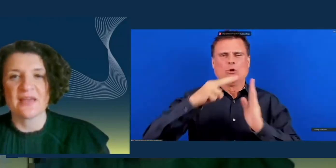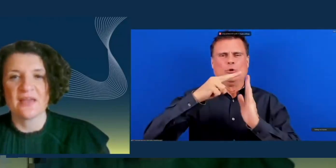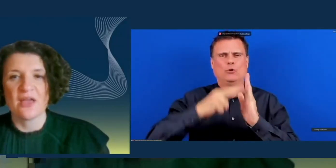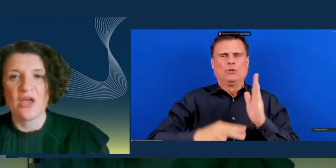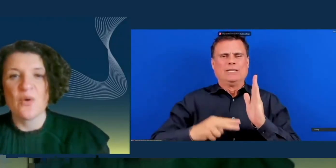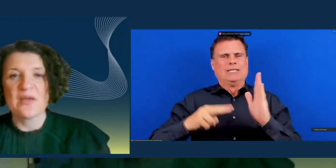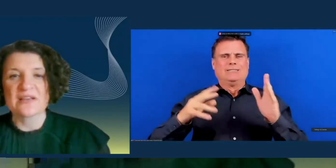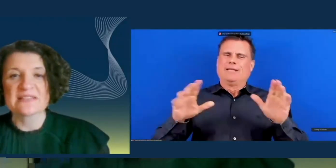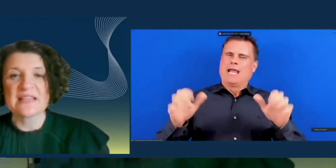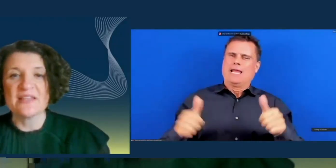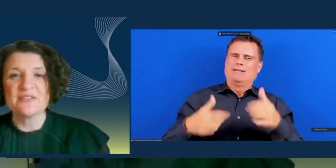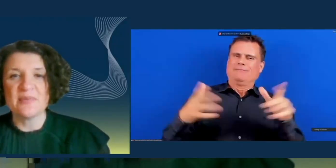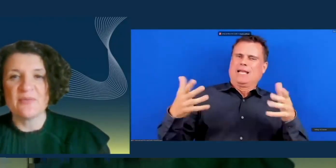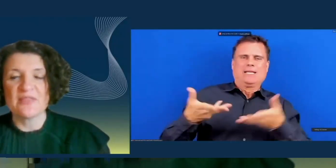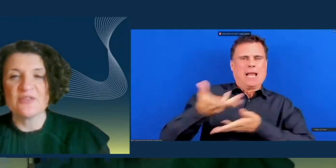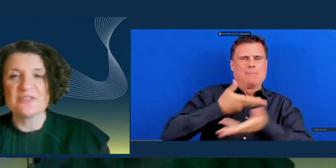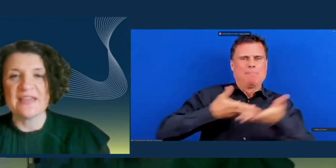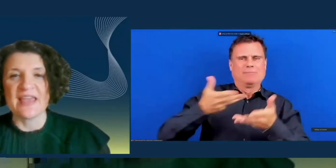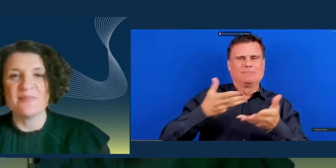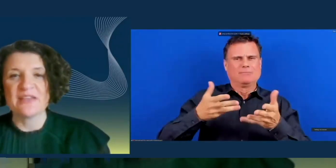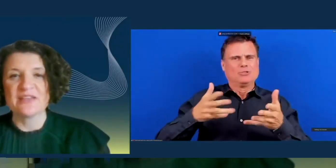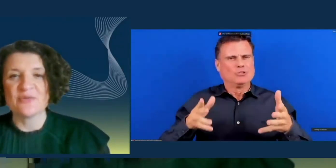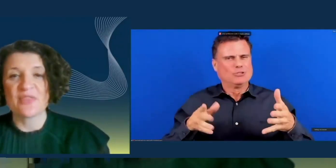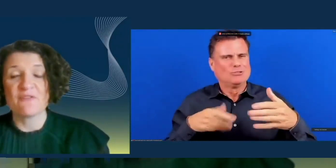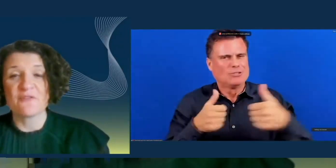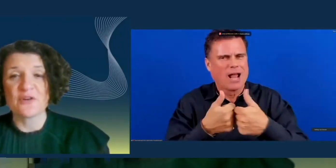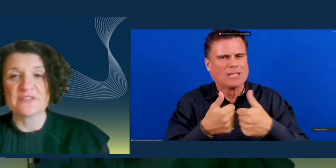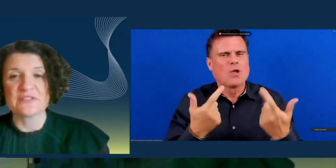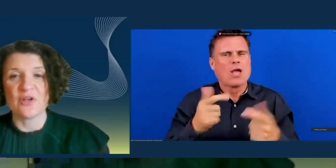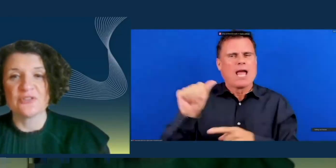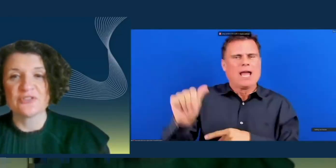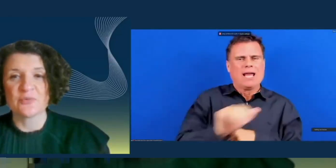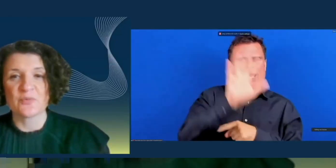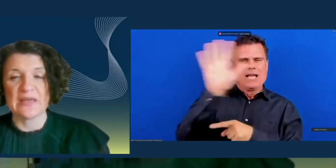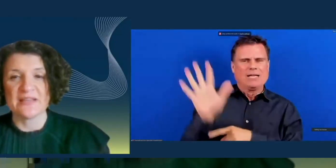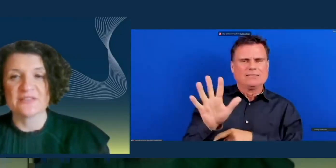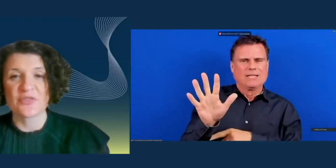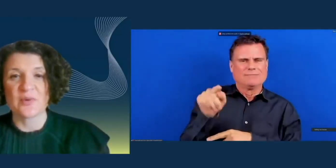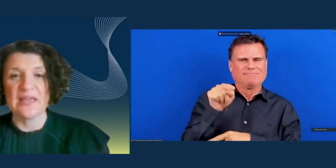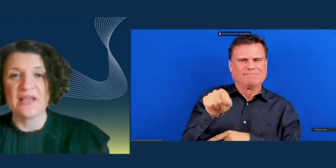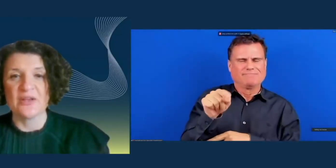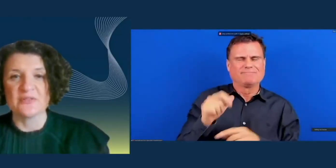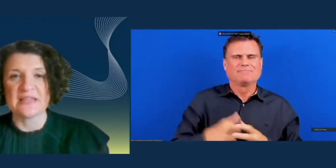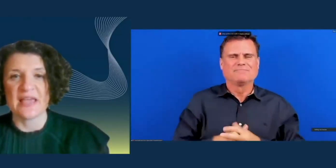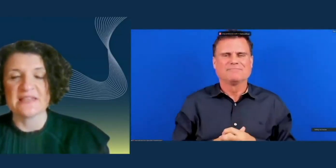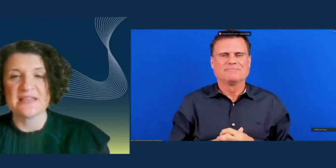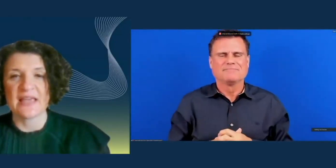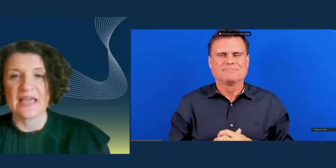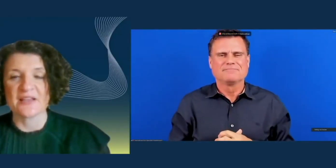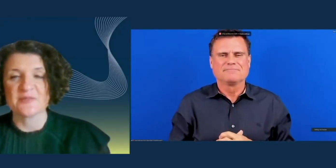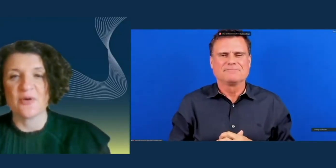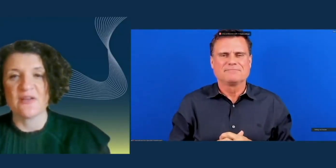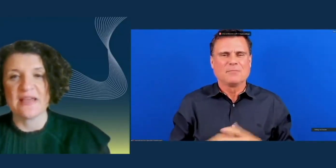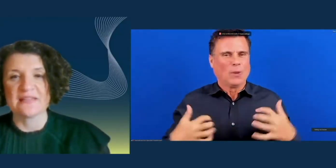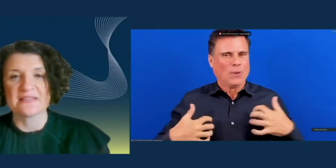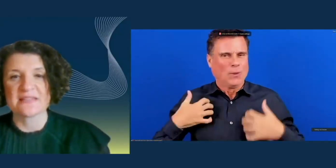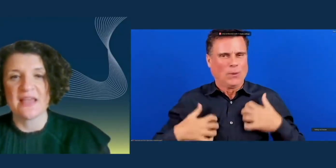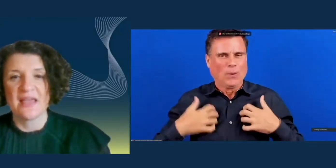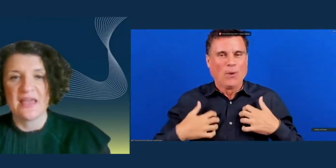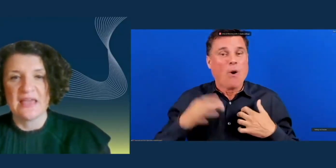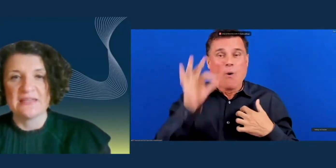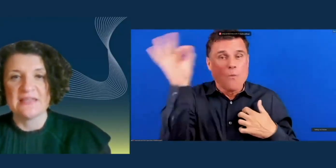Pacific. We are excited to be with you today because you are the first of All Children Reading's 3 closing EdTech Expo